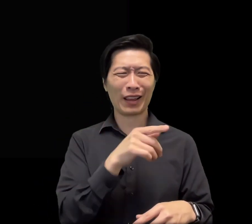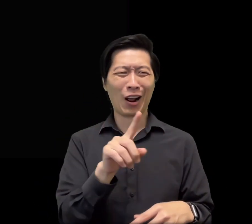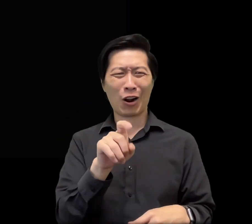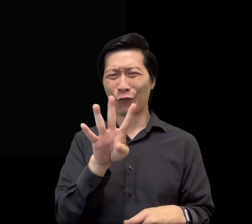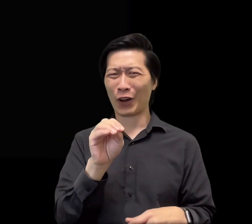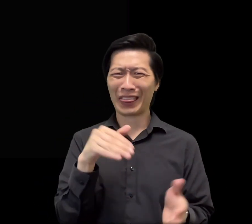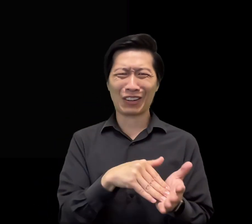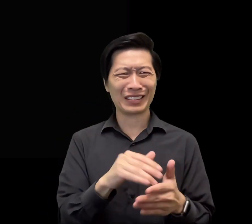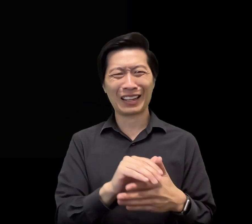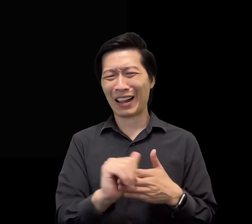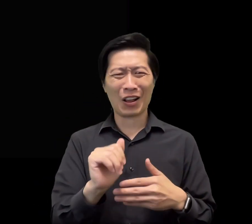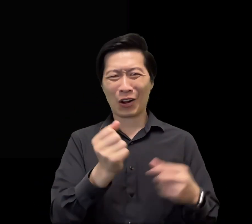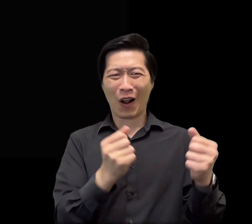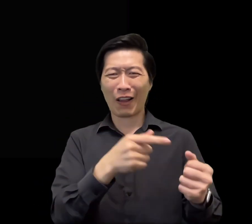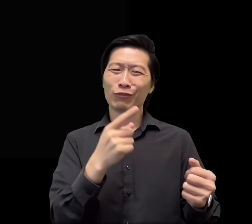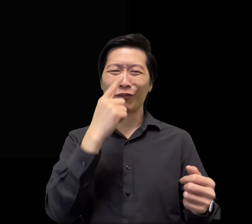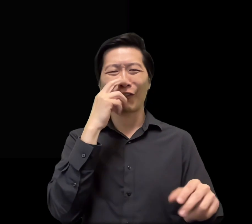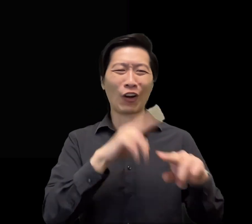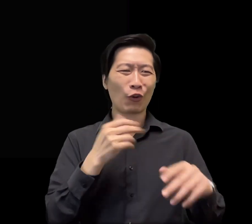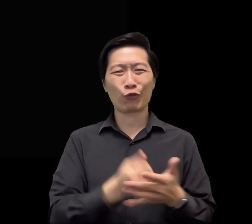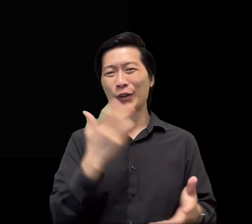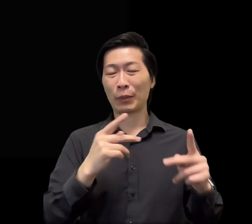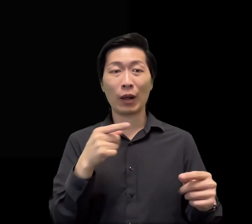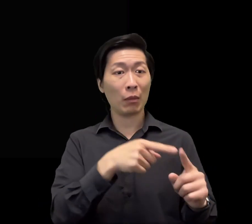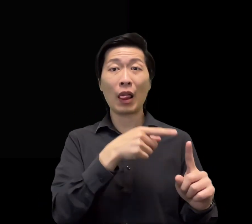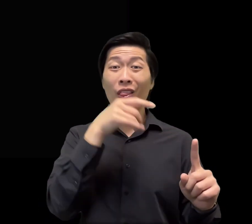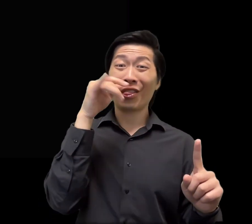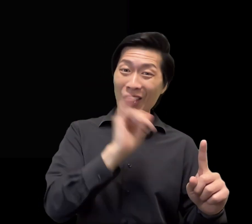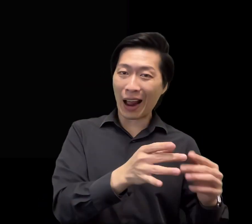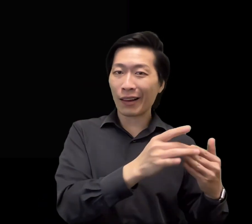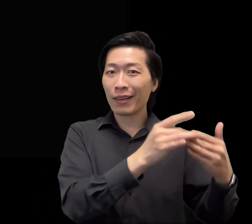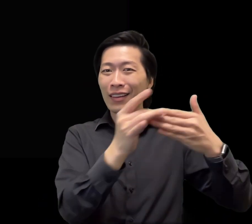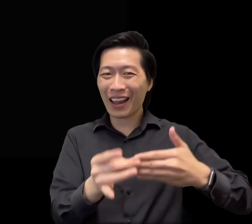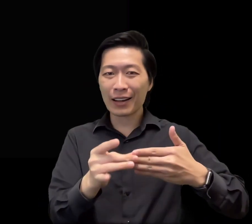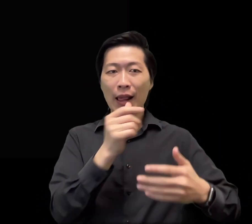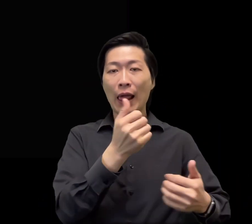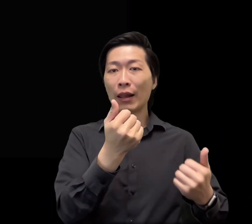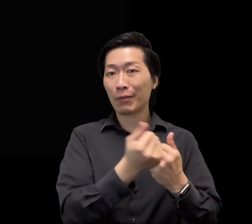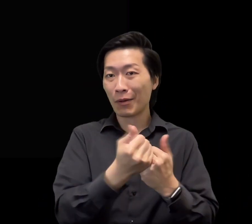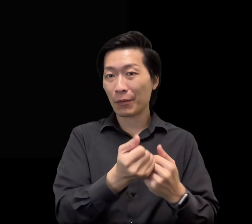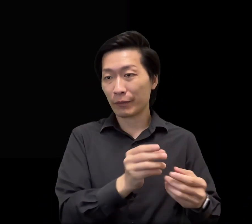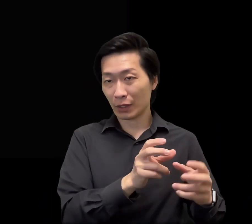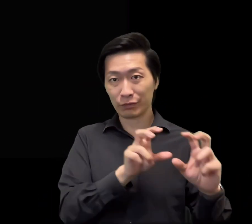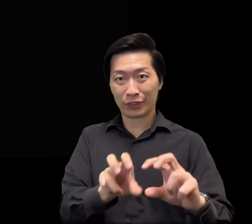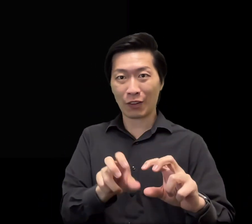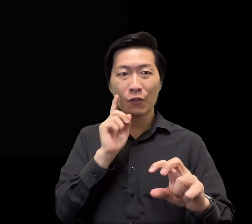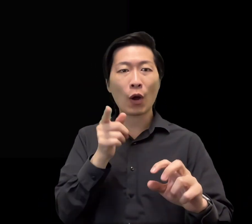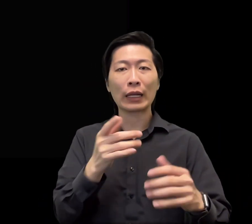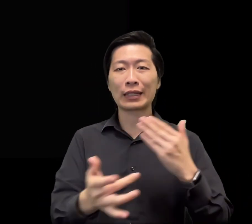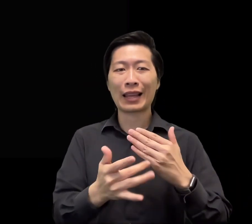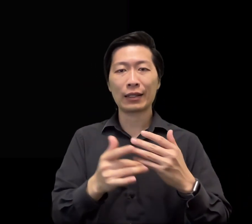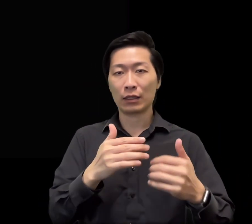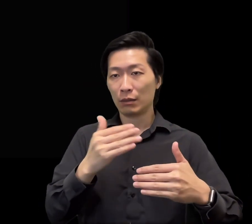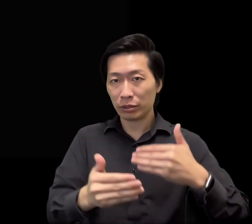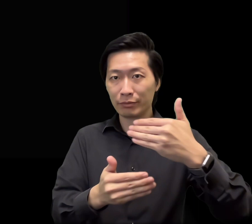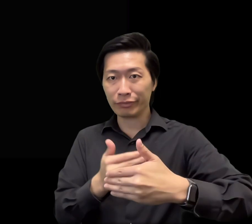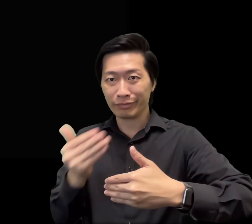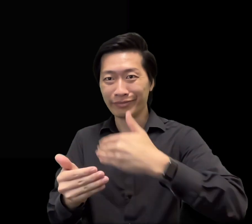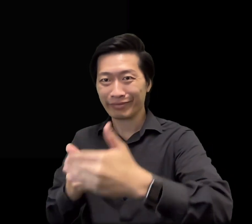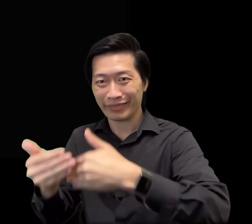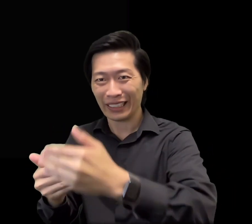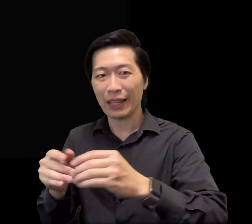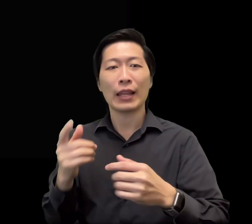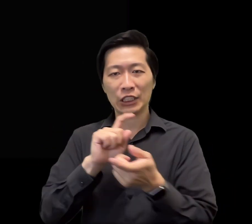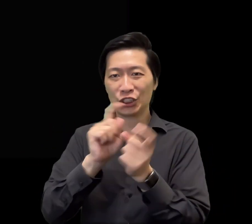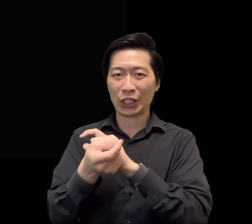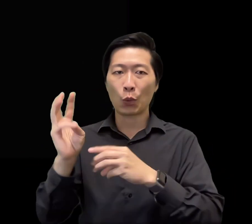$140,000 car, people would never think that that would change the world, but that led to subsidizing the technology step by step into something that changes the world. So